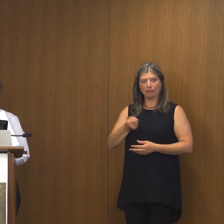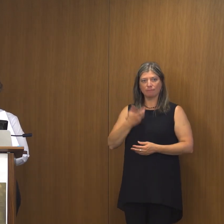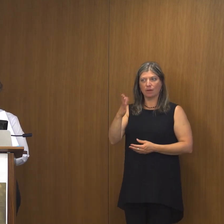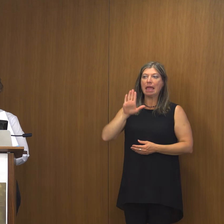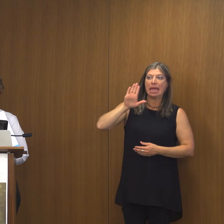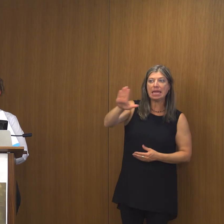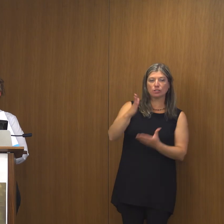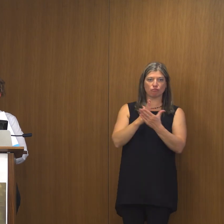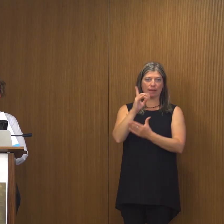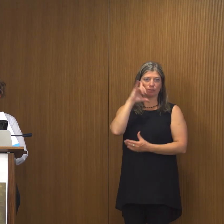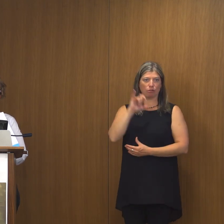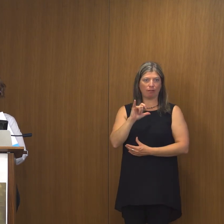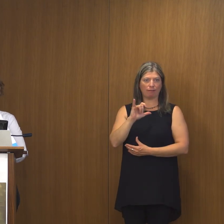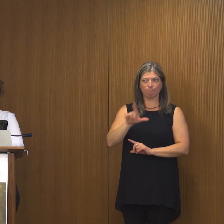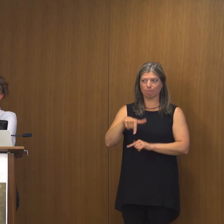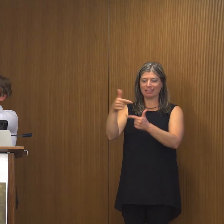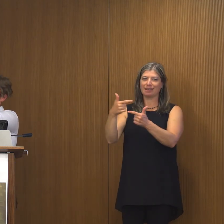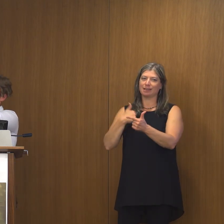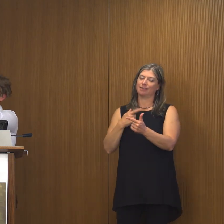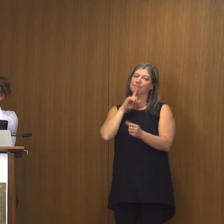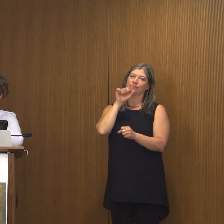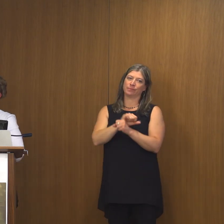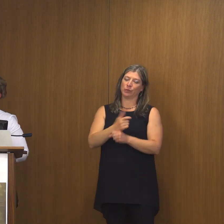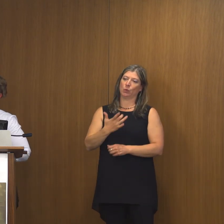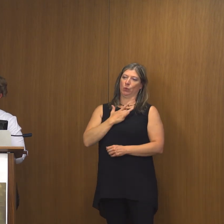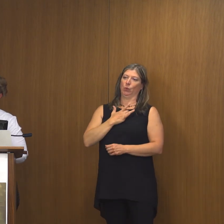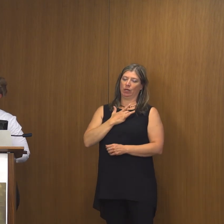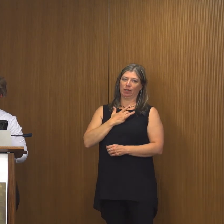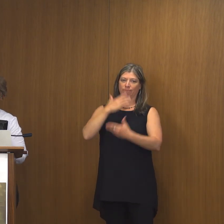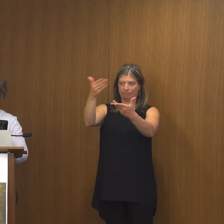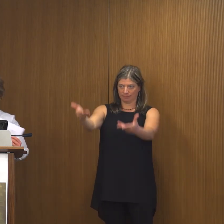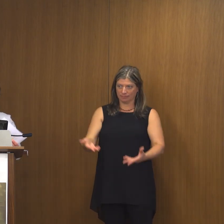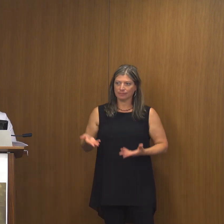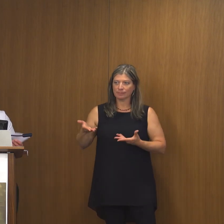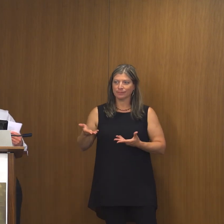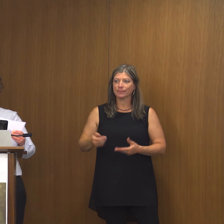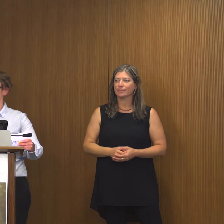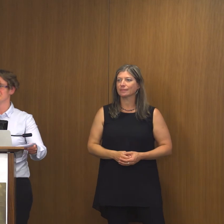his rights. So it's my absolute pleasure to bring my boy Liam up here.